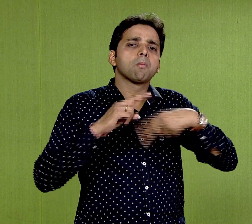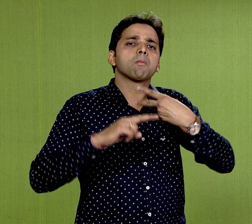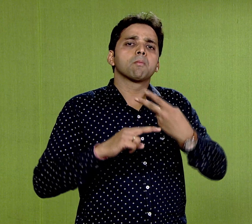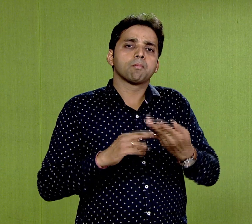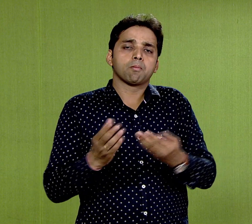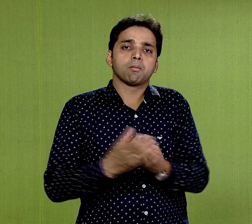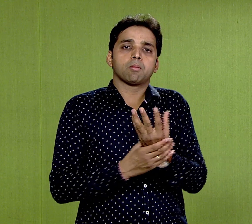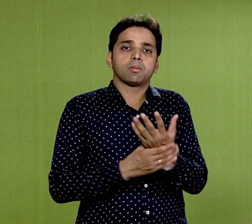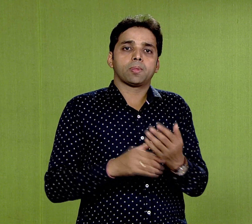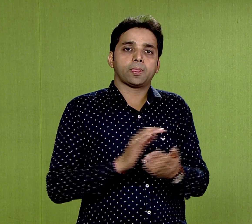Malwa,